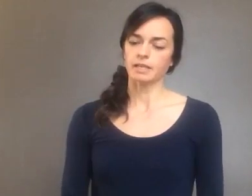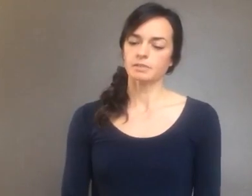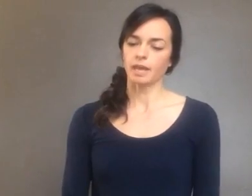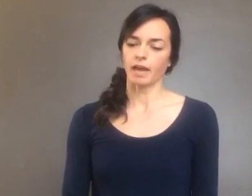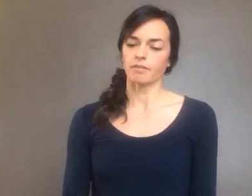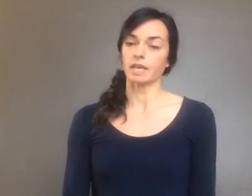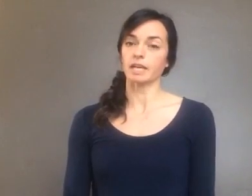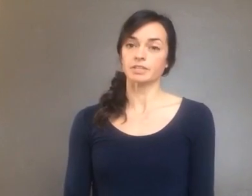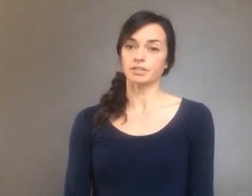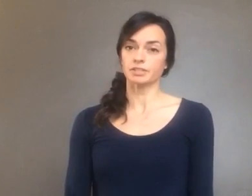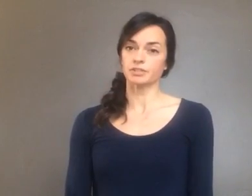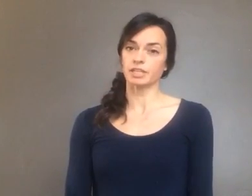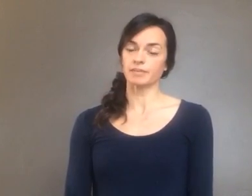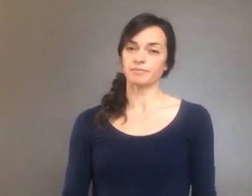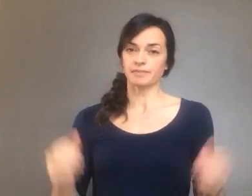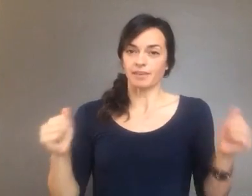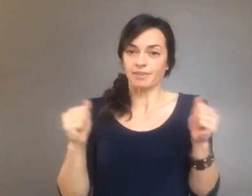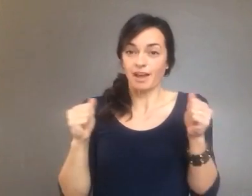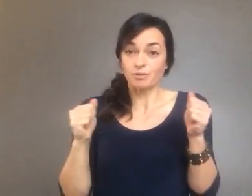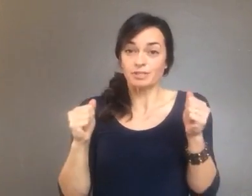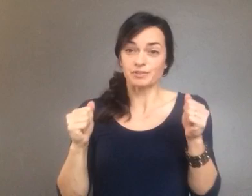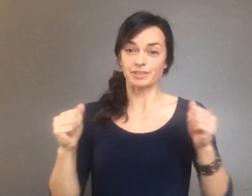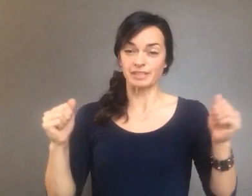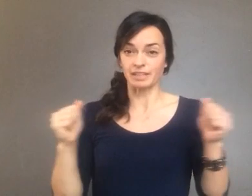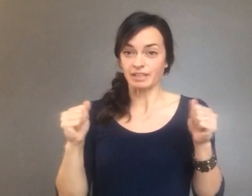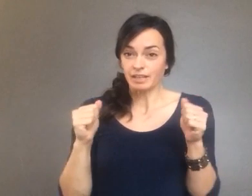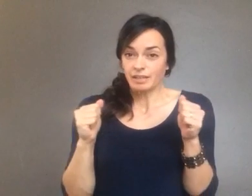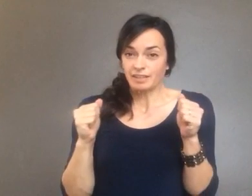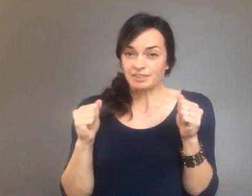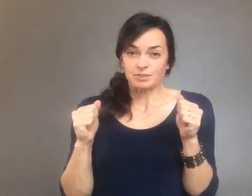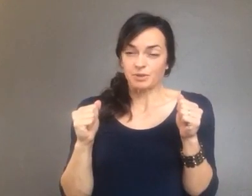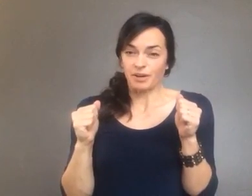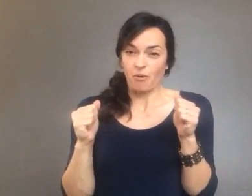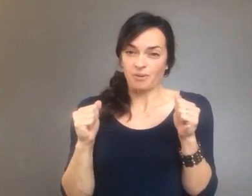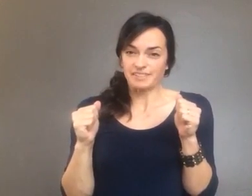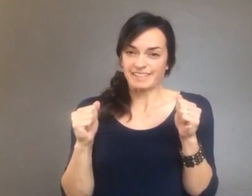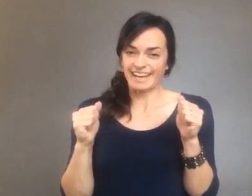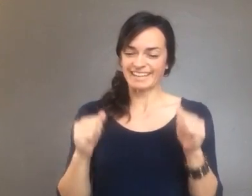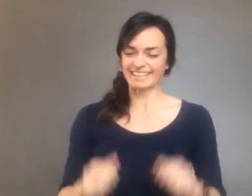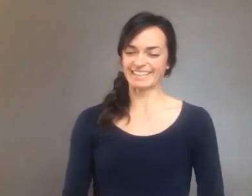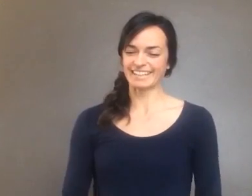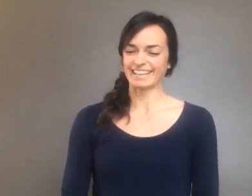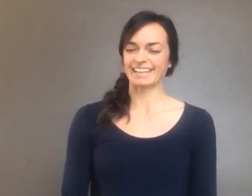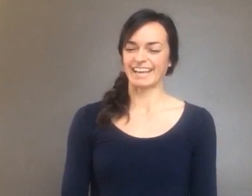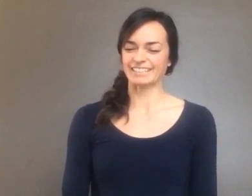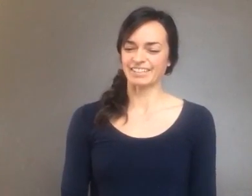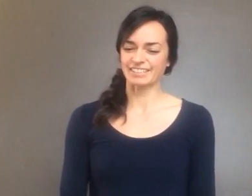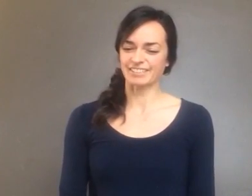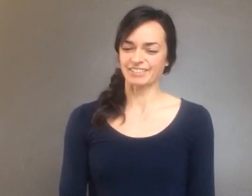Next we have the Antarctic Treaty, and for that we're just going to do our cold sign, the Antarctic